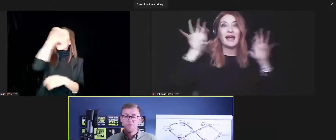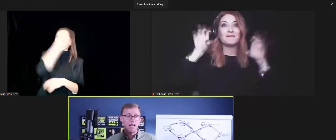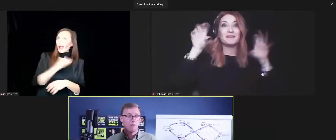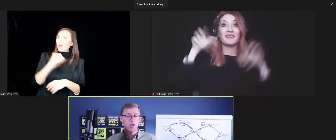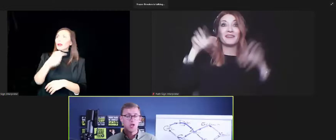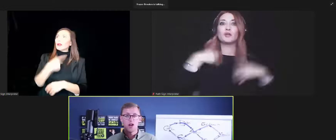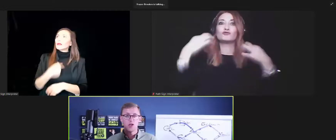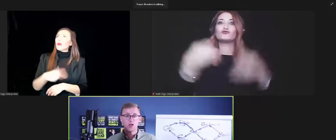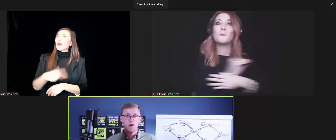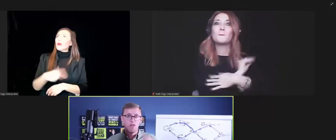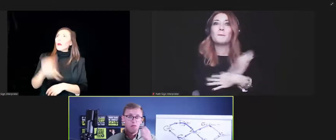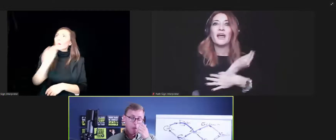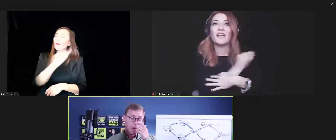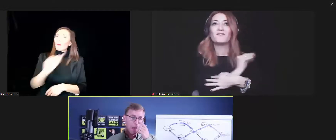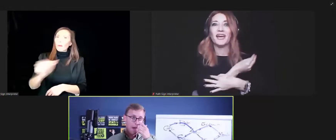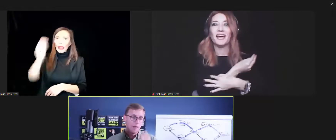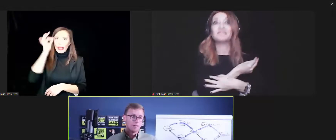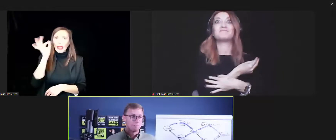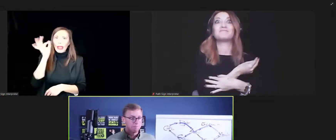Funny how it starts.